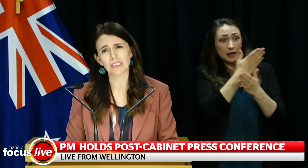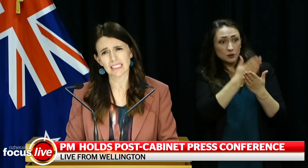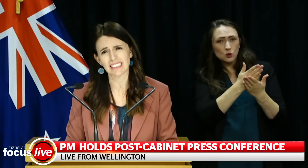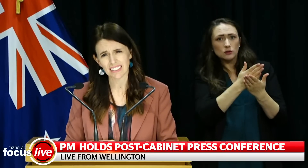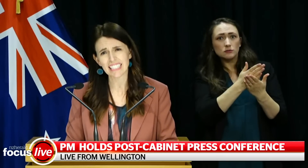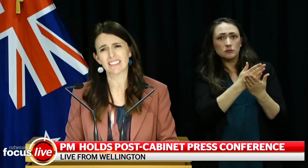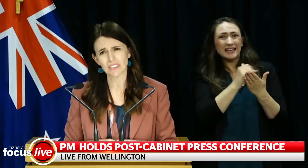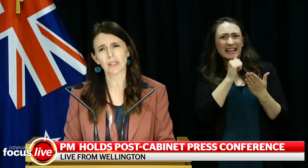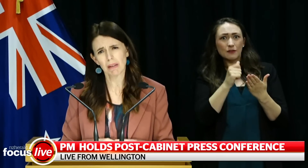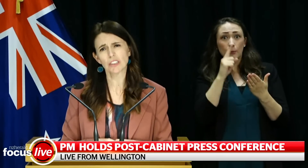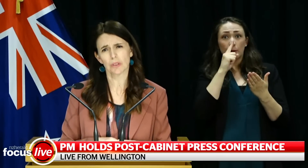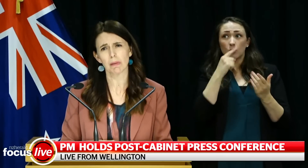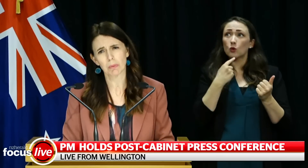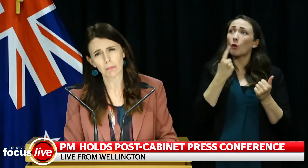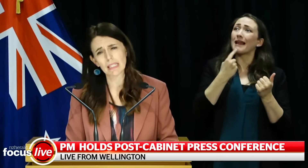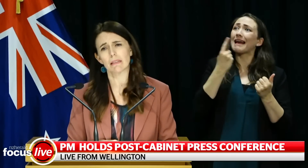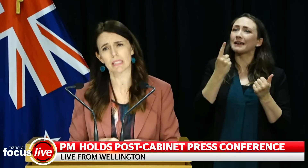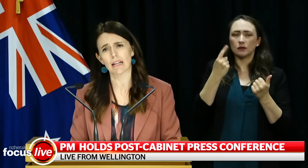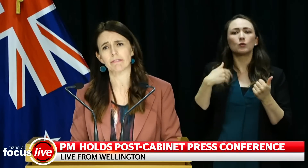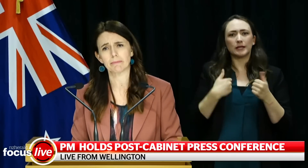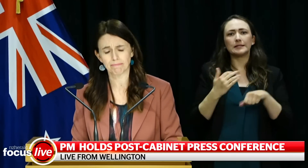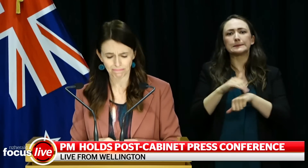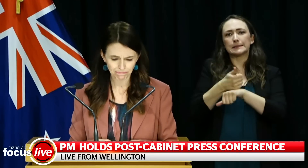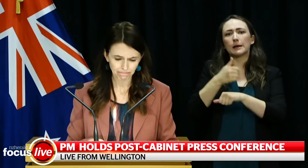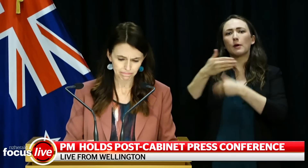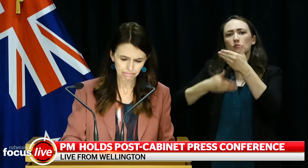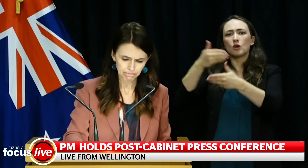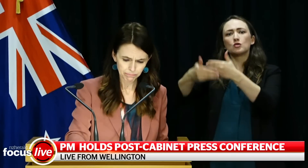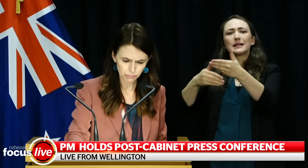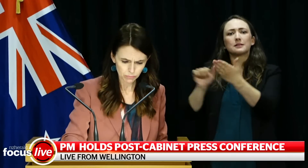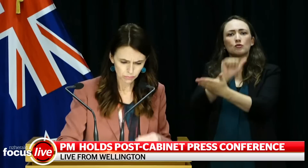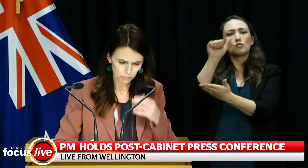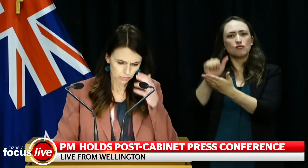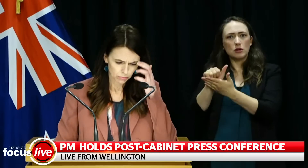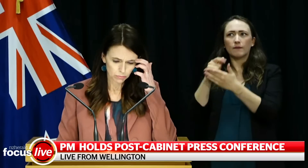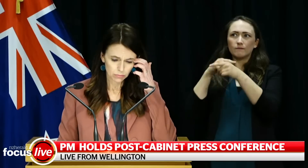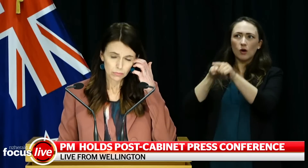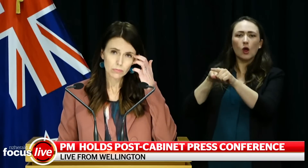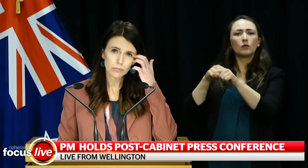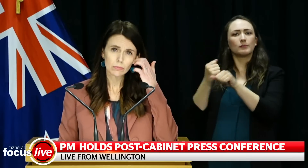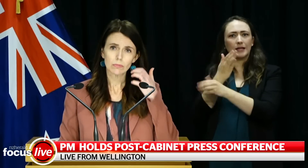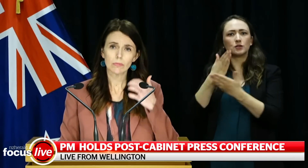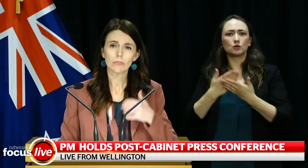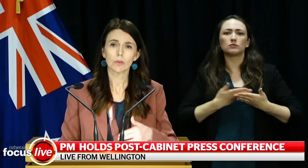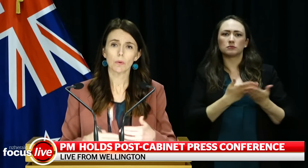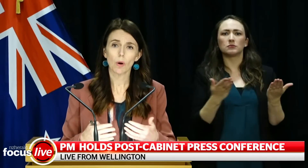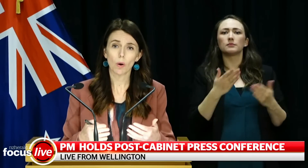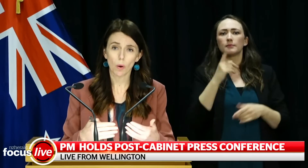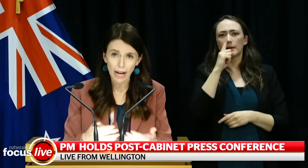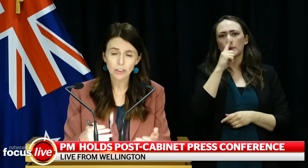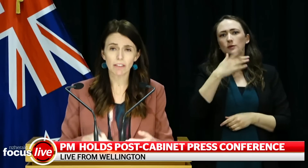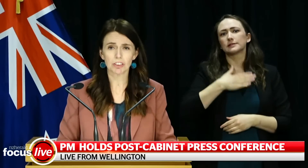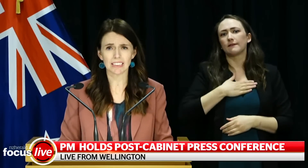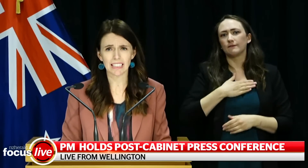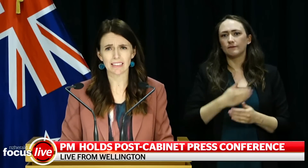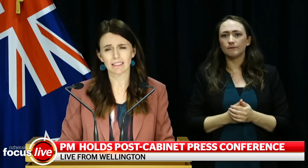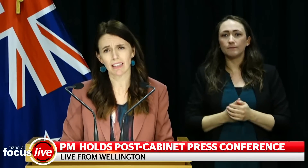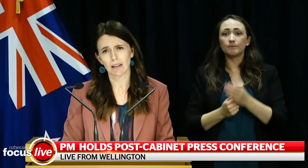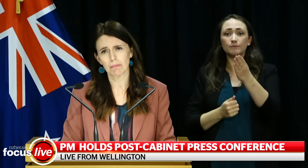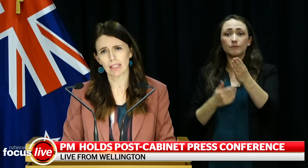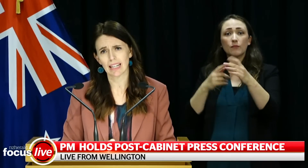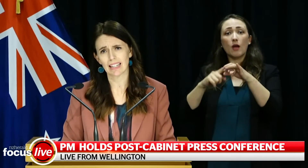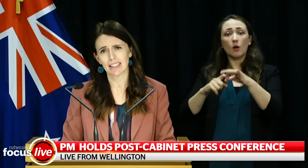appropriate process there again, so we can make sure that people are being kept safe. In your view, yes or no, does there need to be an independent investigation? Well, as I've just